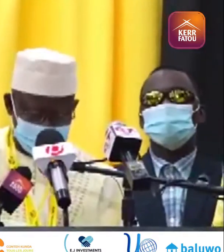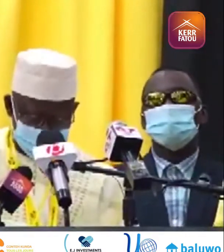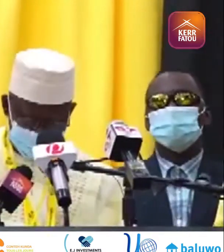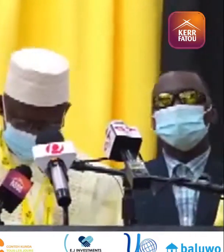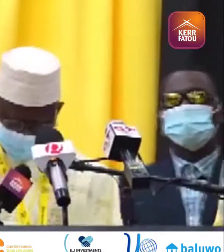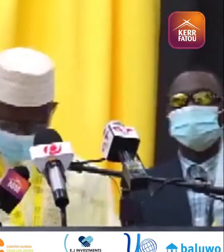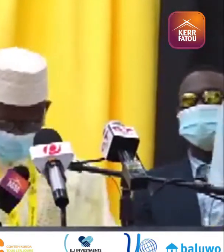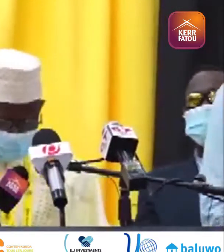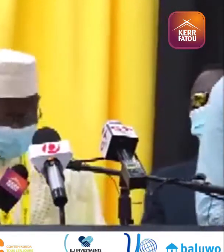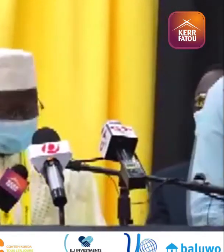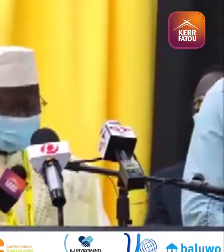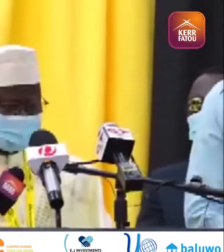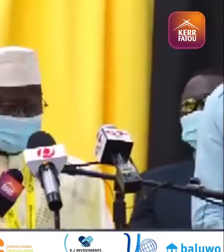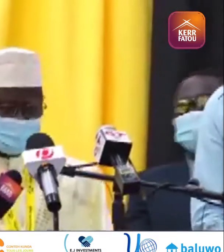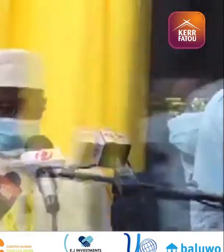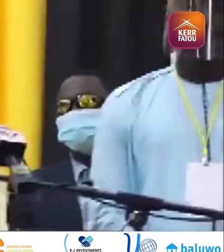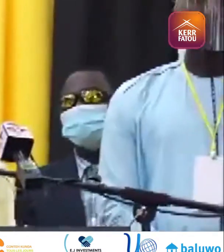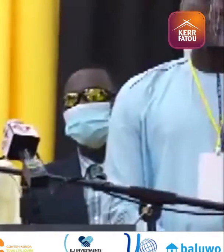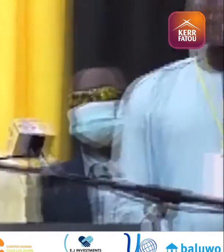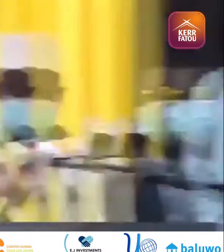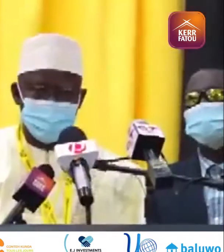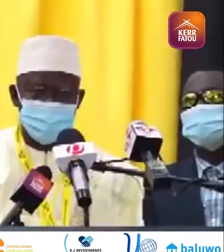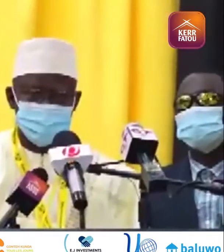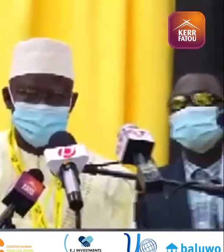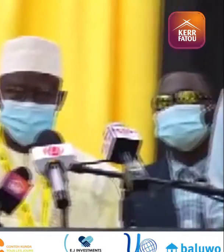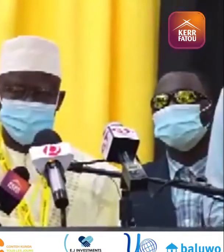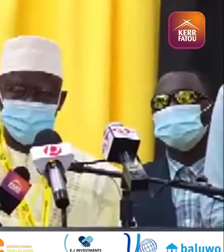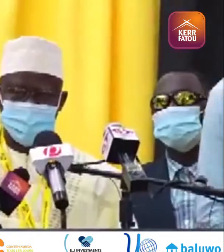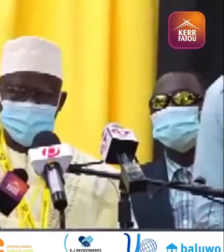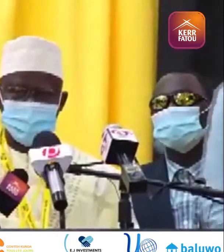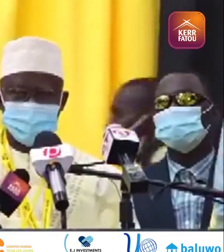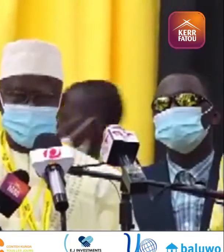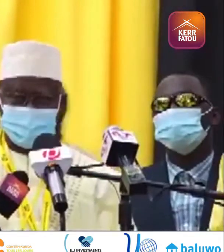Thank you, Madam Moderator.